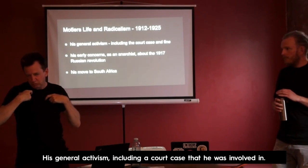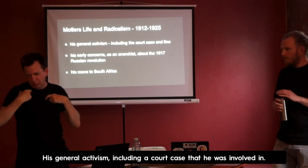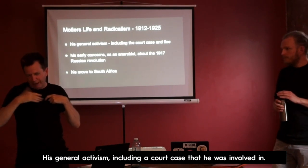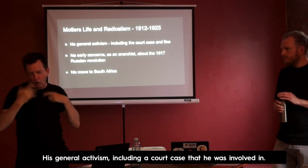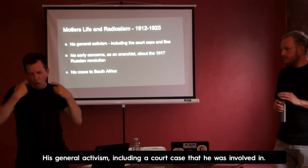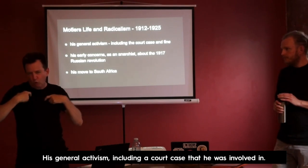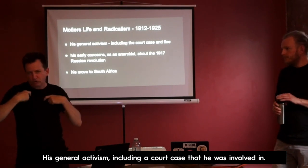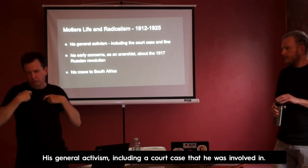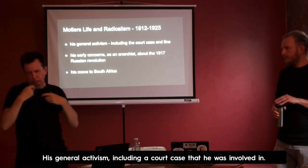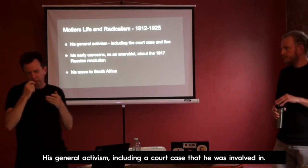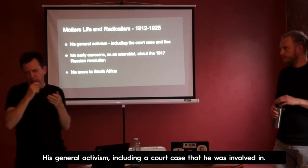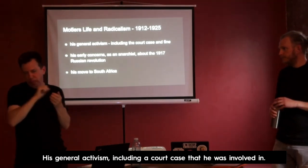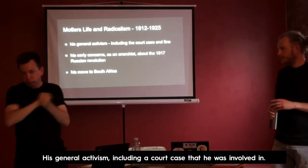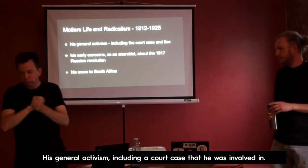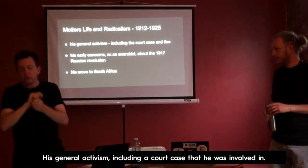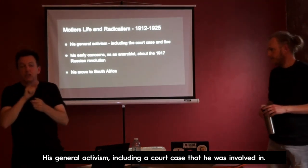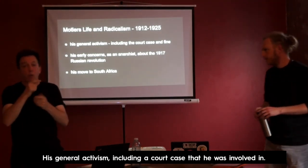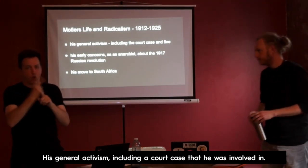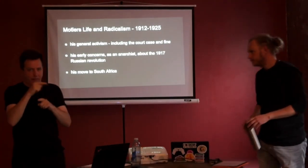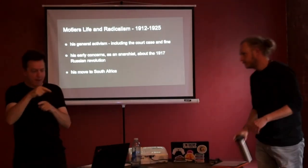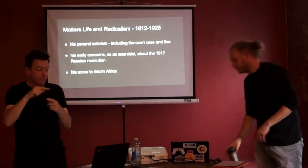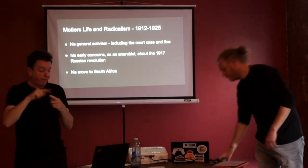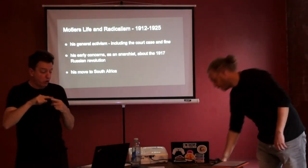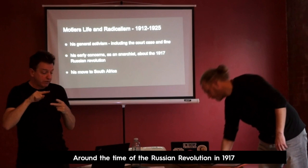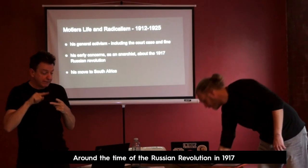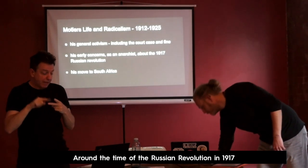including a court case that he was involved in.